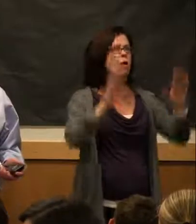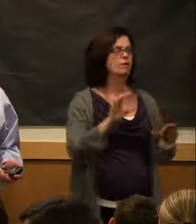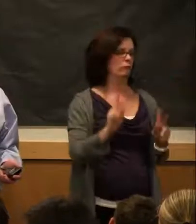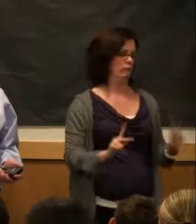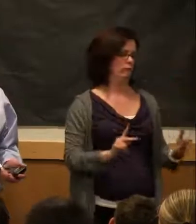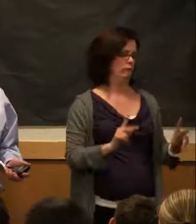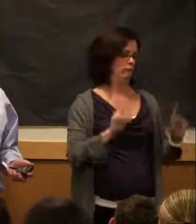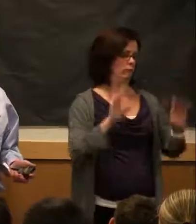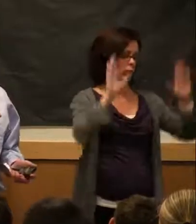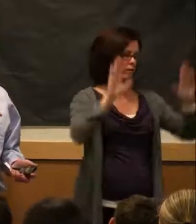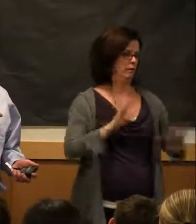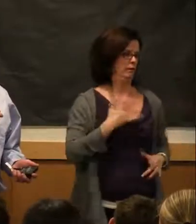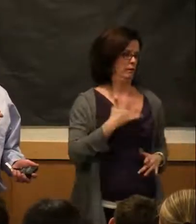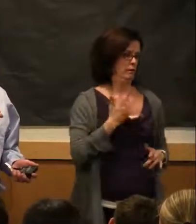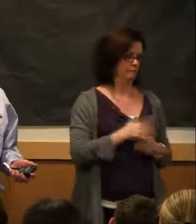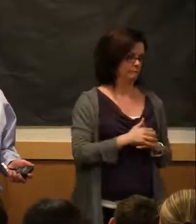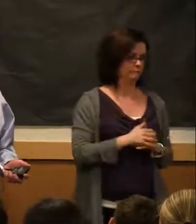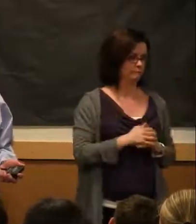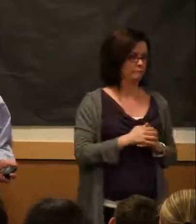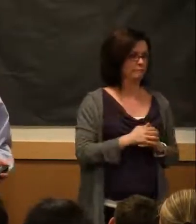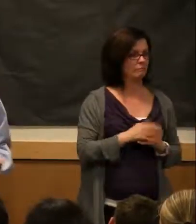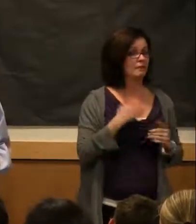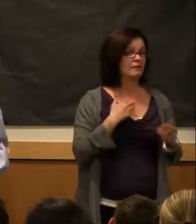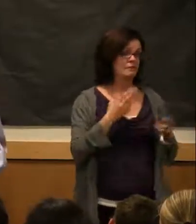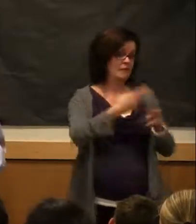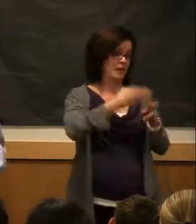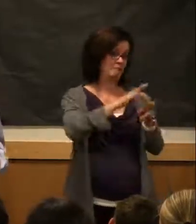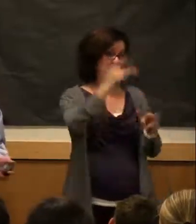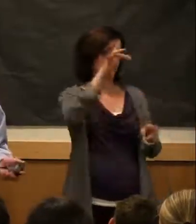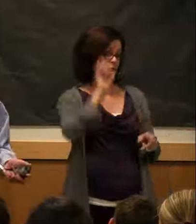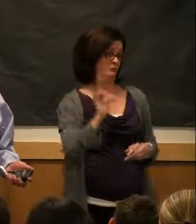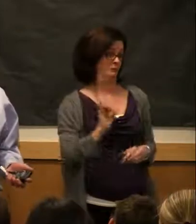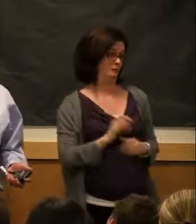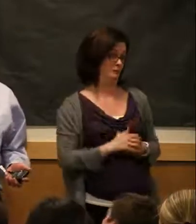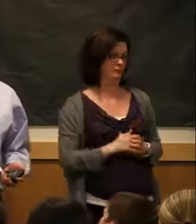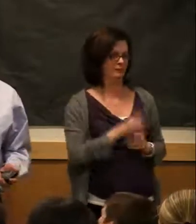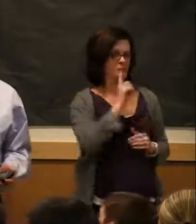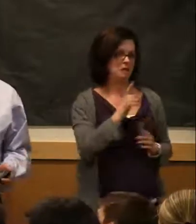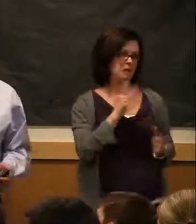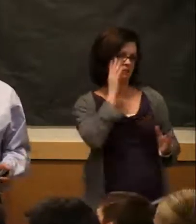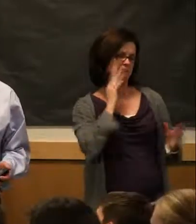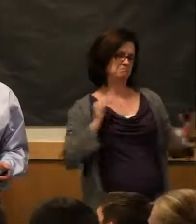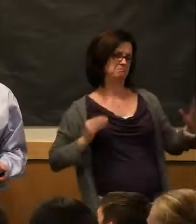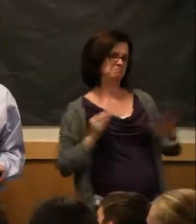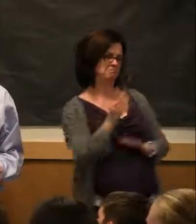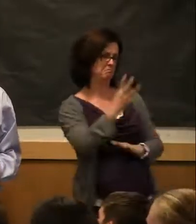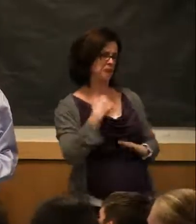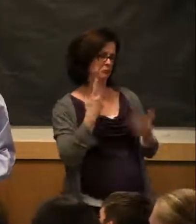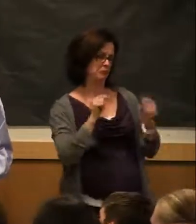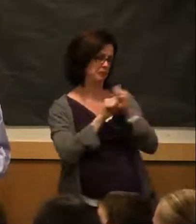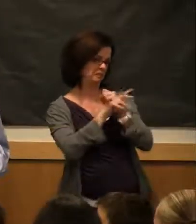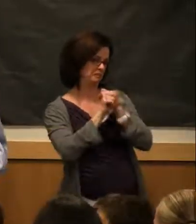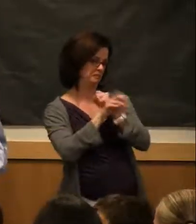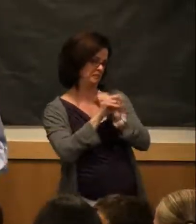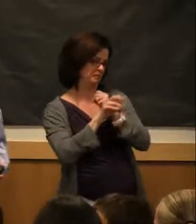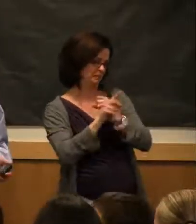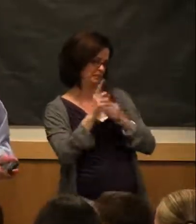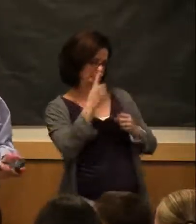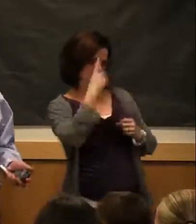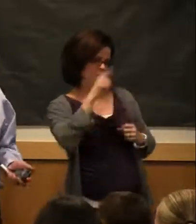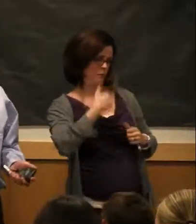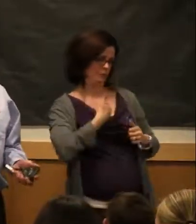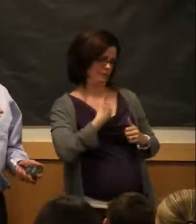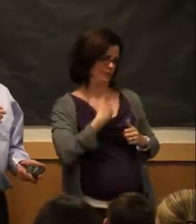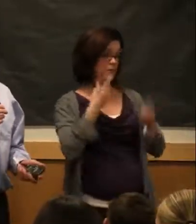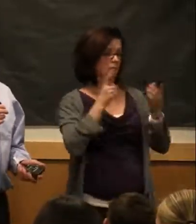You know, and I do get some notoriety a little bit. I'll tell you this, and this is a shameless plug, all right? I'll tell you that ahead of time. But in